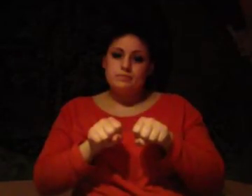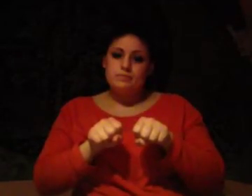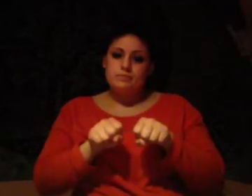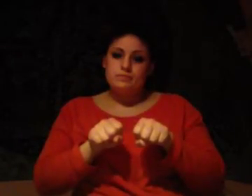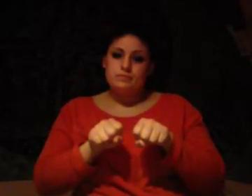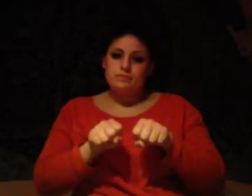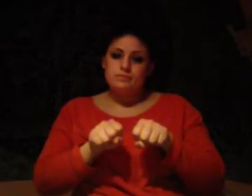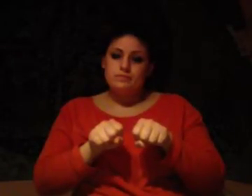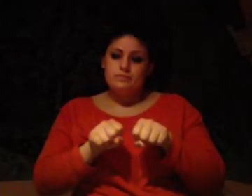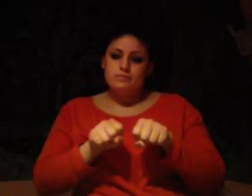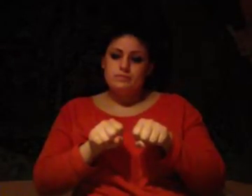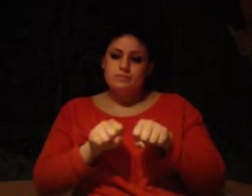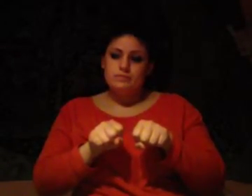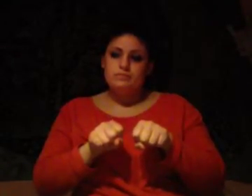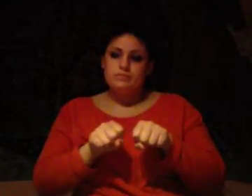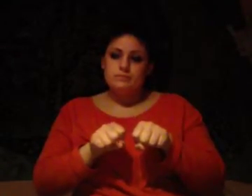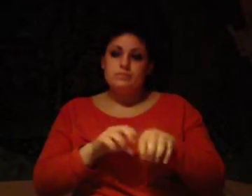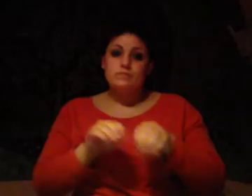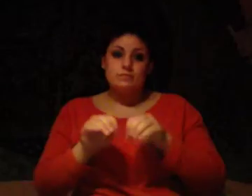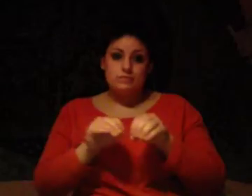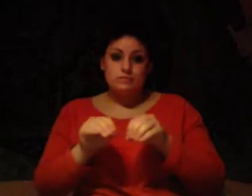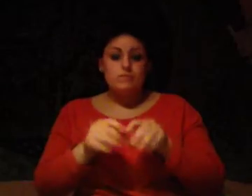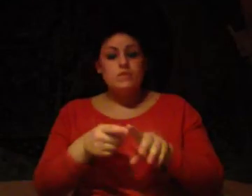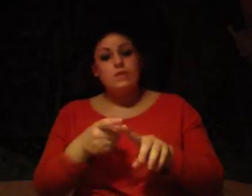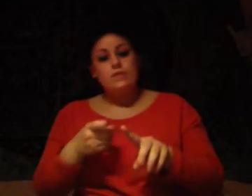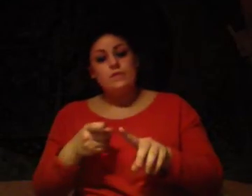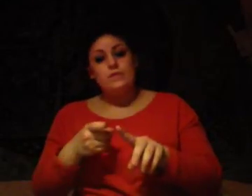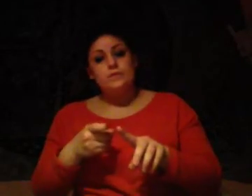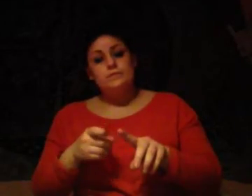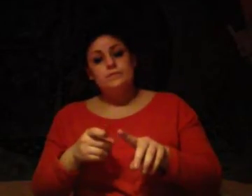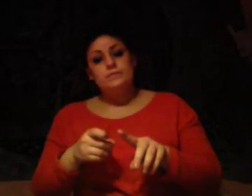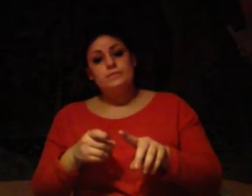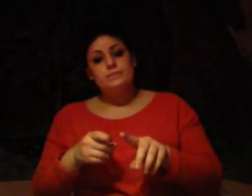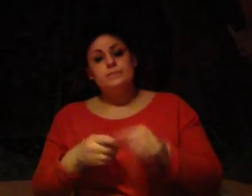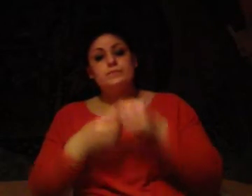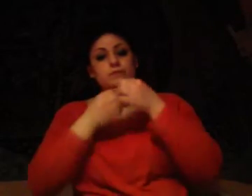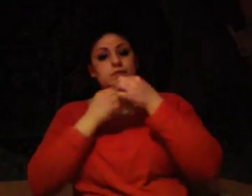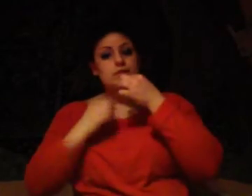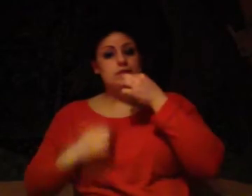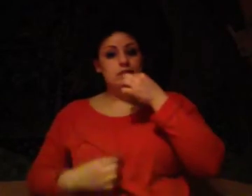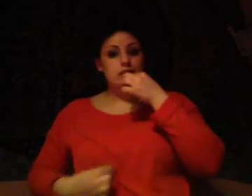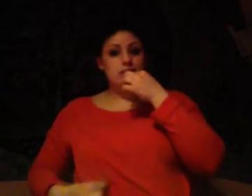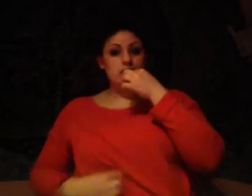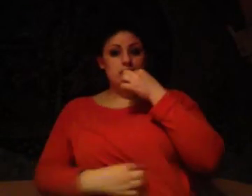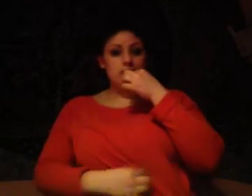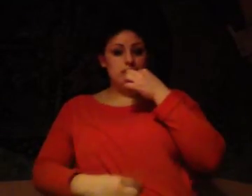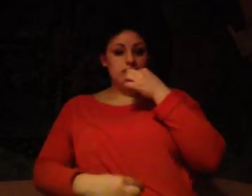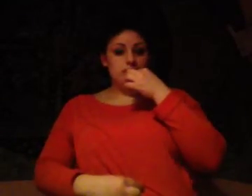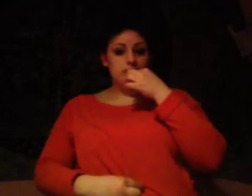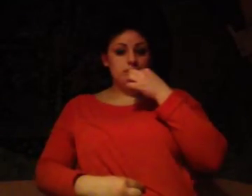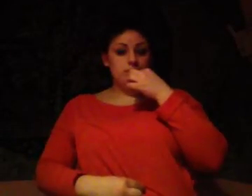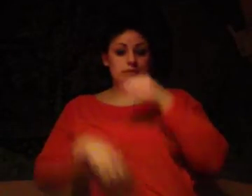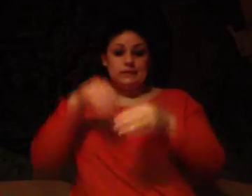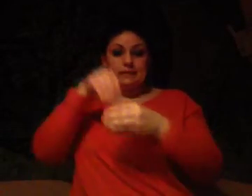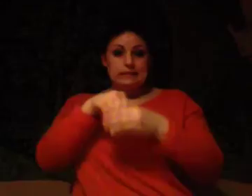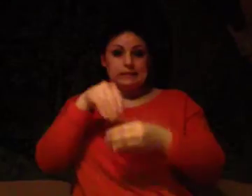nutrients from the digestive system actually into the bloodstream so they can be transported and used by the other tissues in the body. And last but